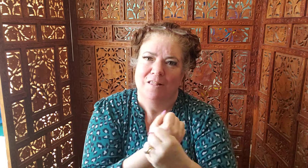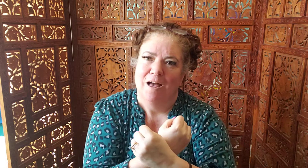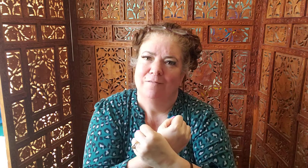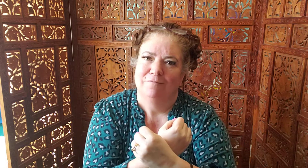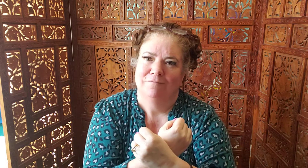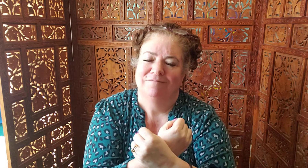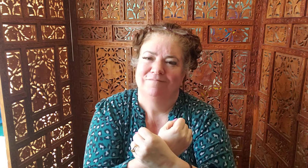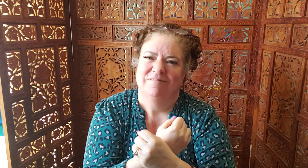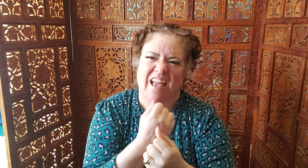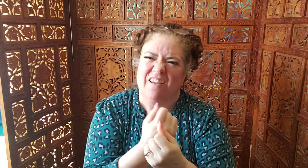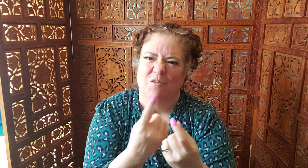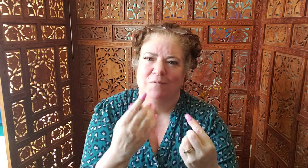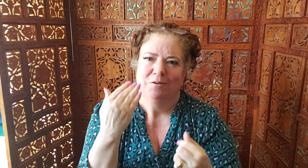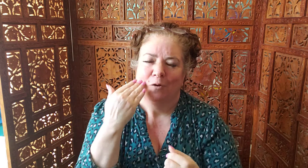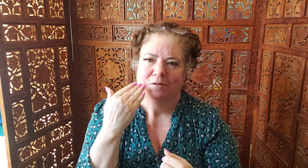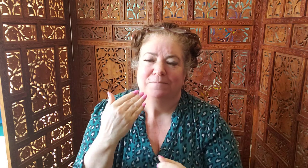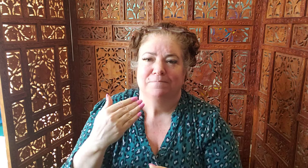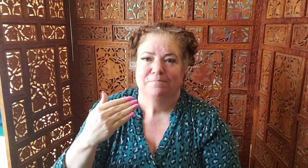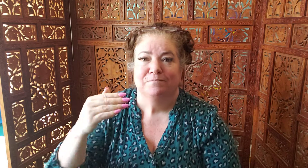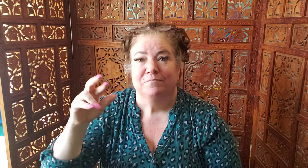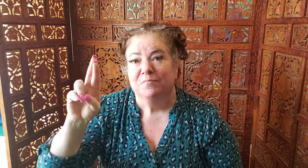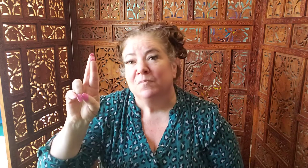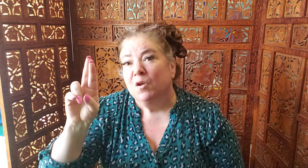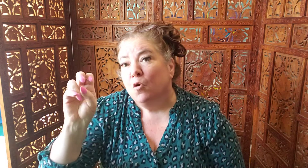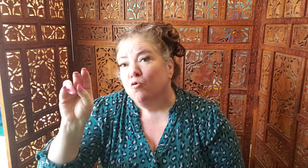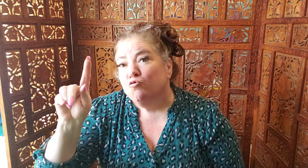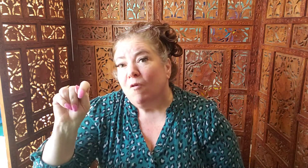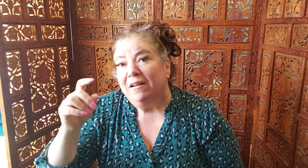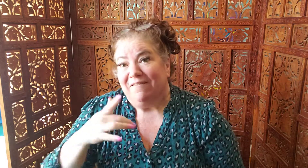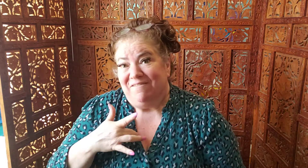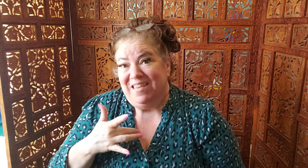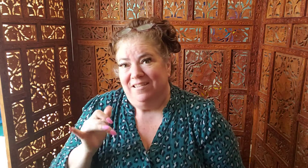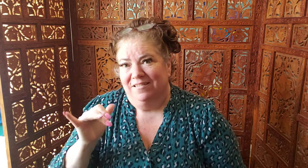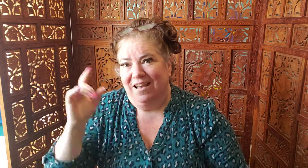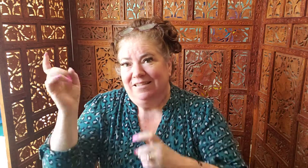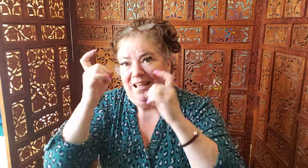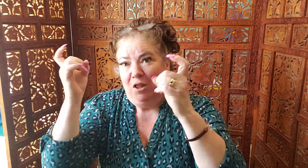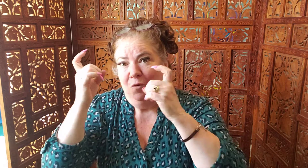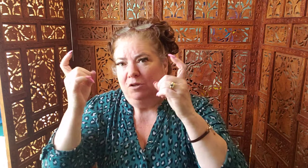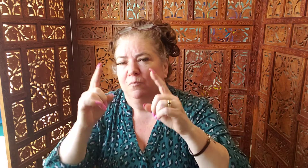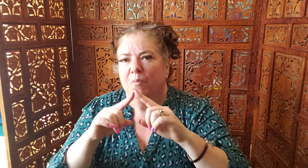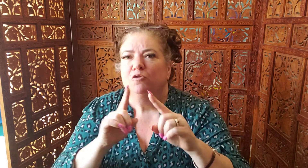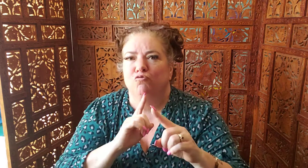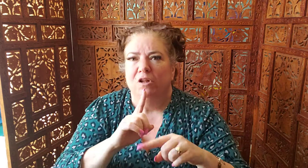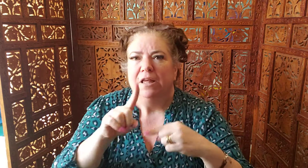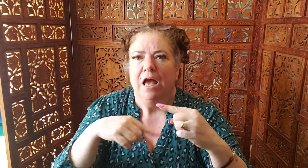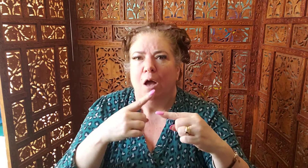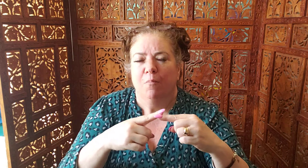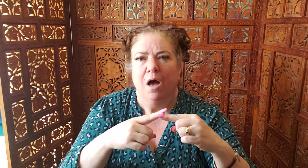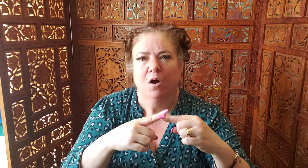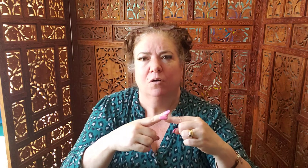And Rent feels like a celebration, but it's actually about surviving great loss and great devastation. And I really